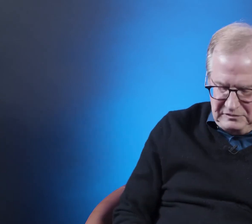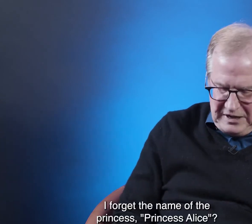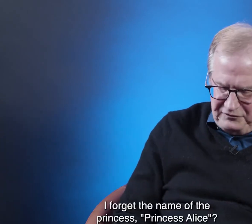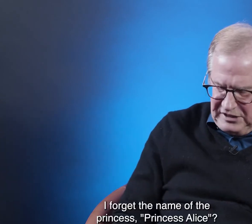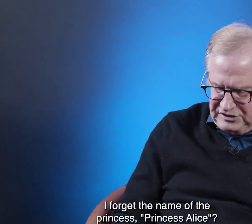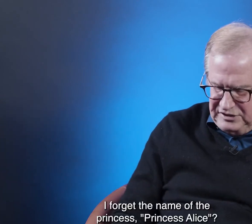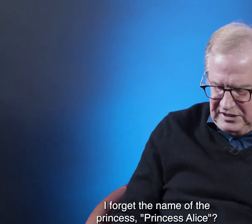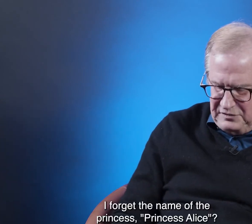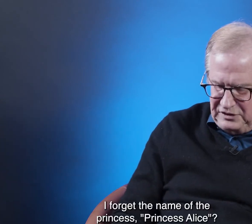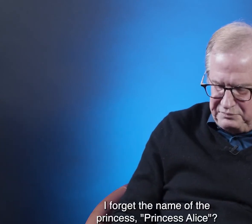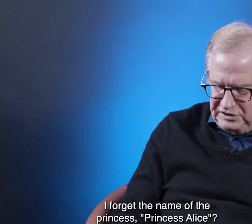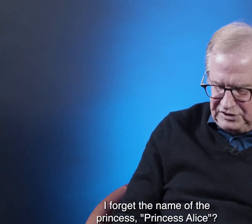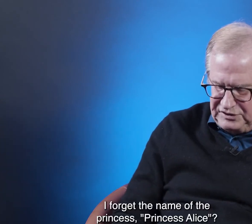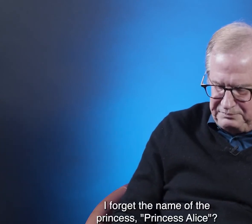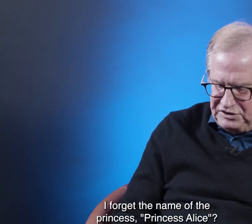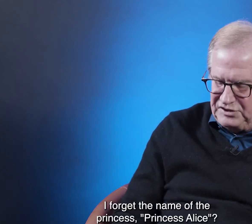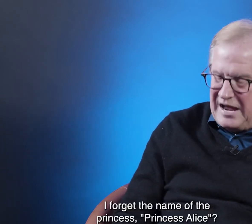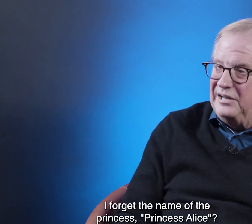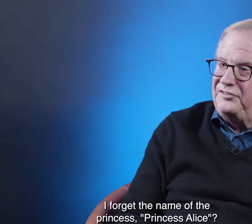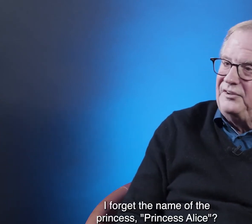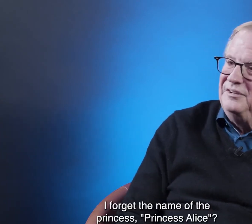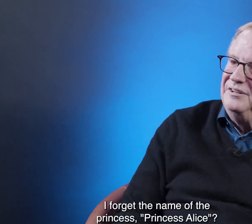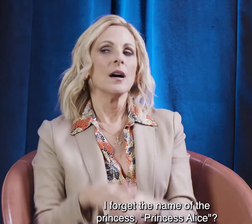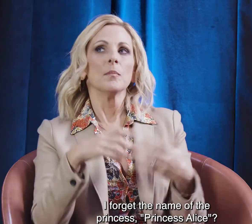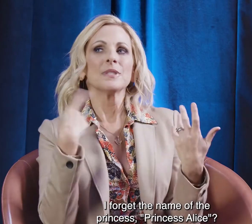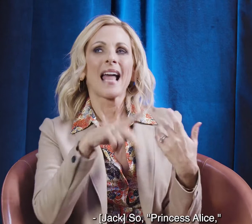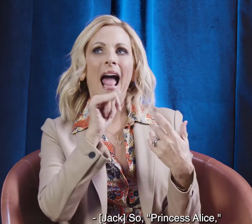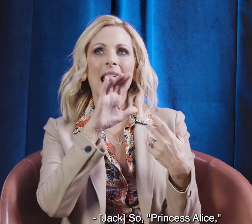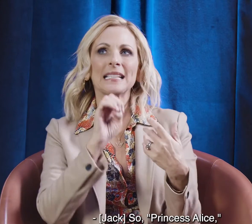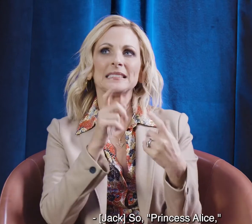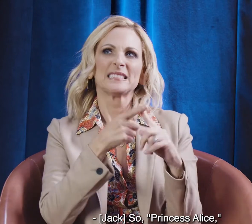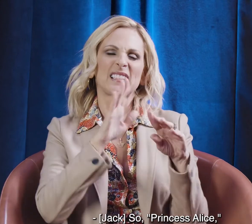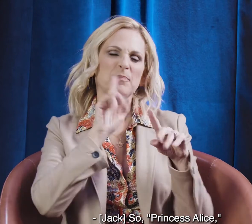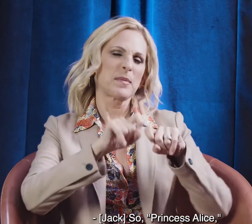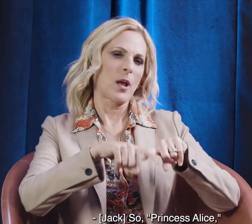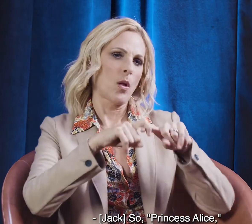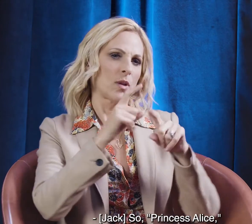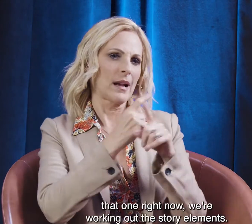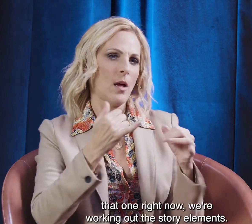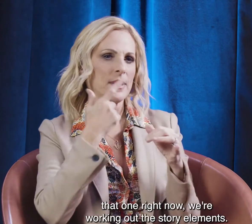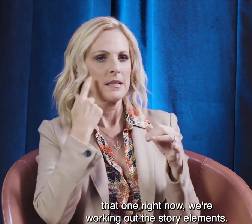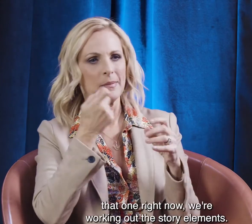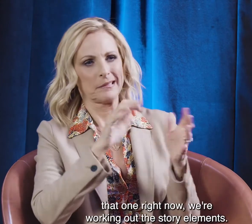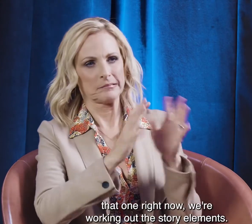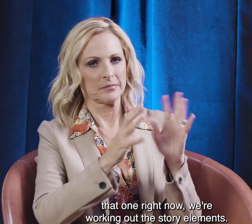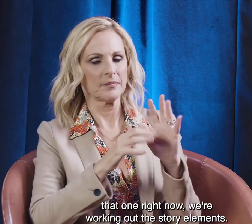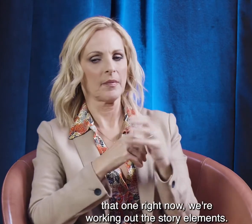I forget the name of the princess. Princess Alice. So Princess Alice, that one right now, we're